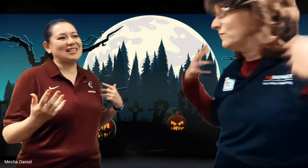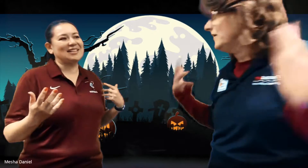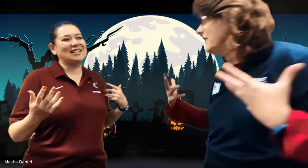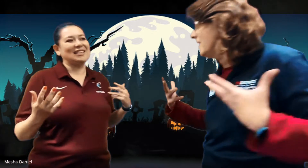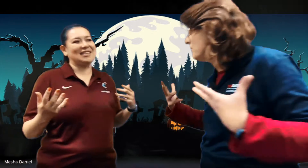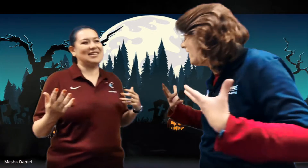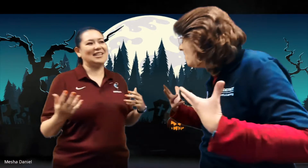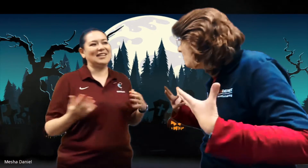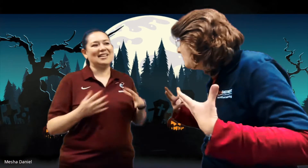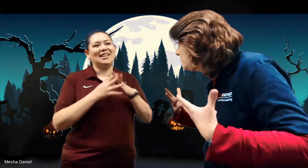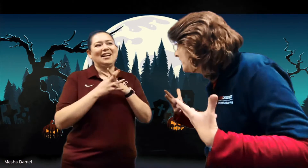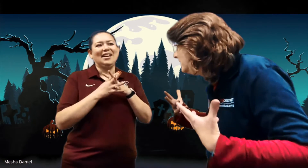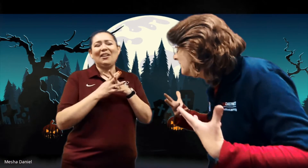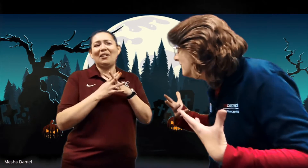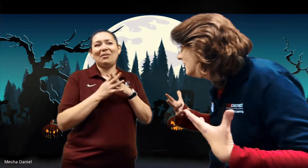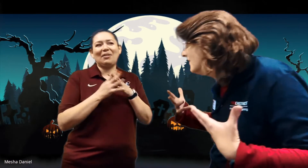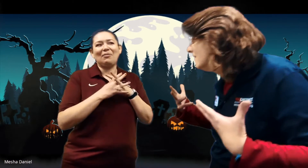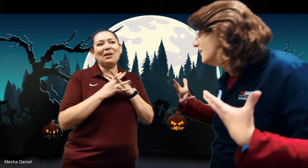really came out but well